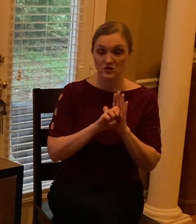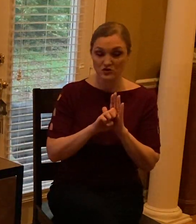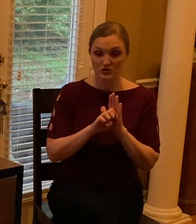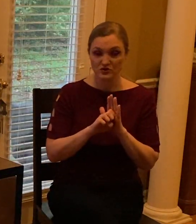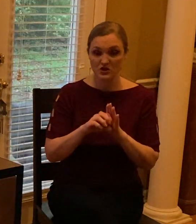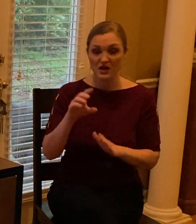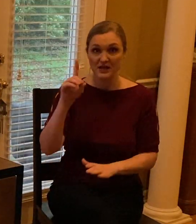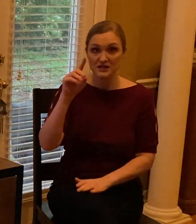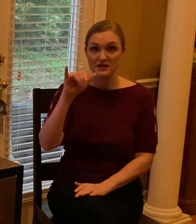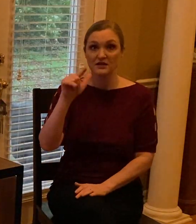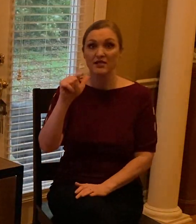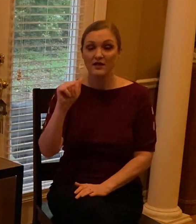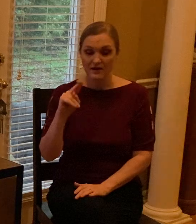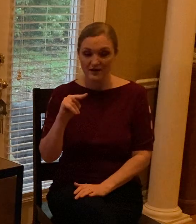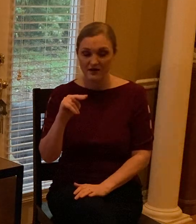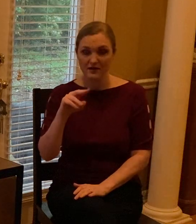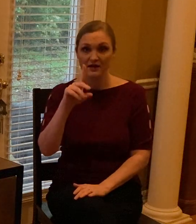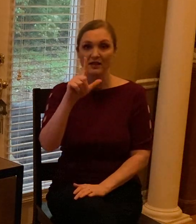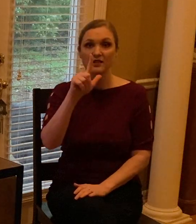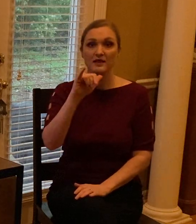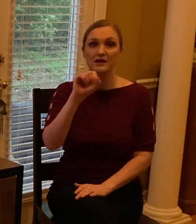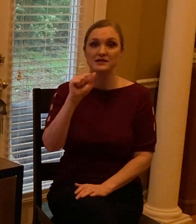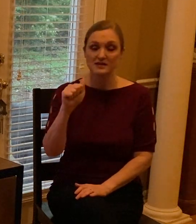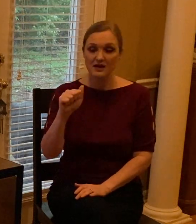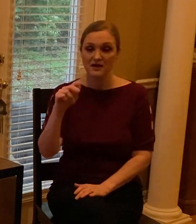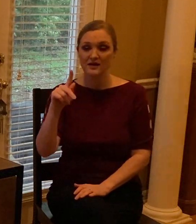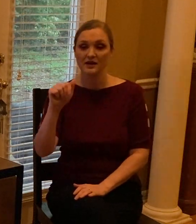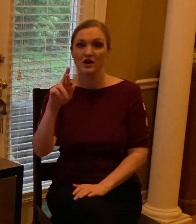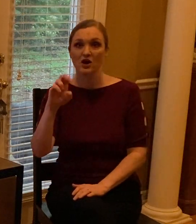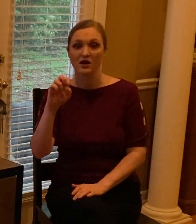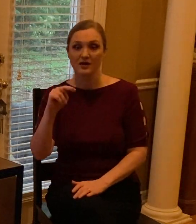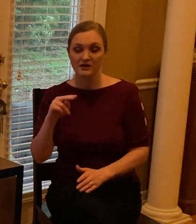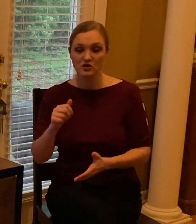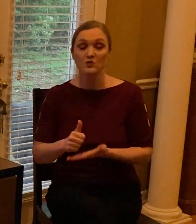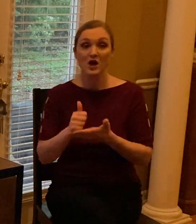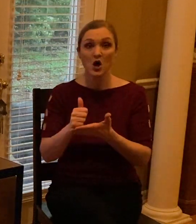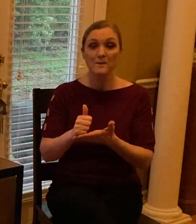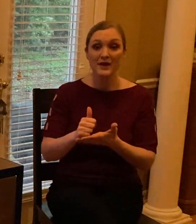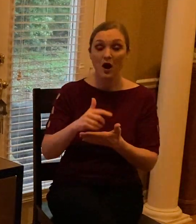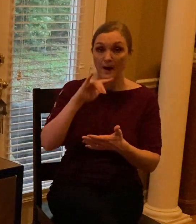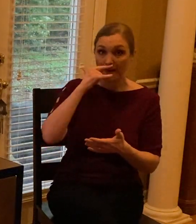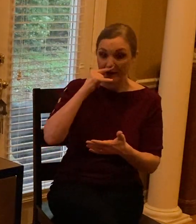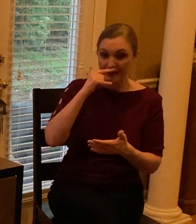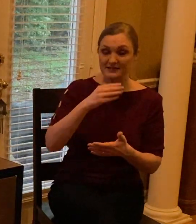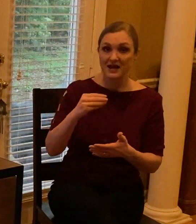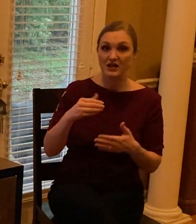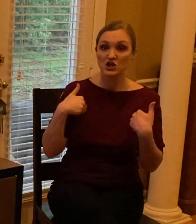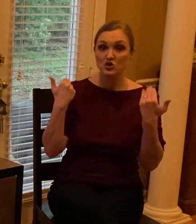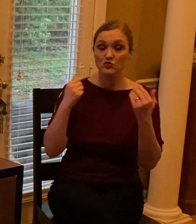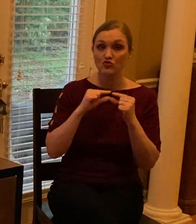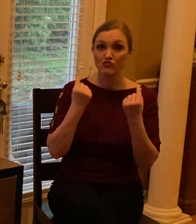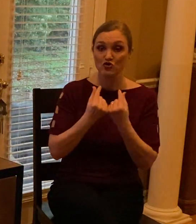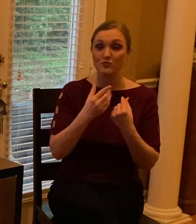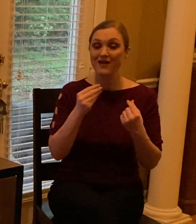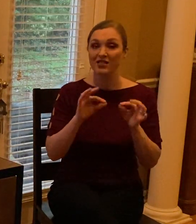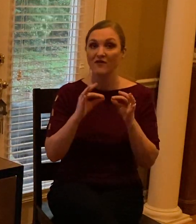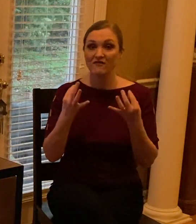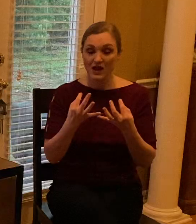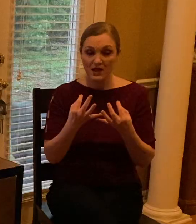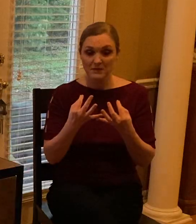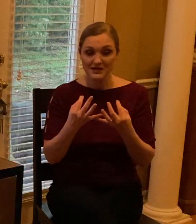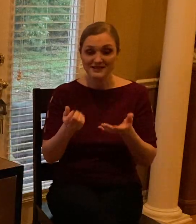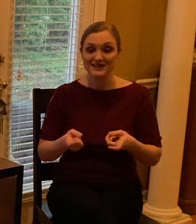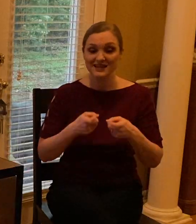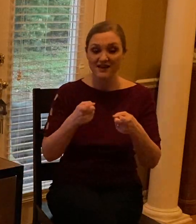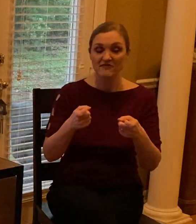To Dylan, Lisa, and Karen for reaching out to our children and our youth group and their families,